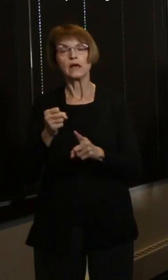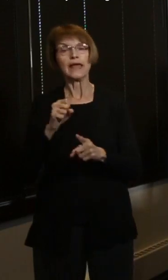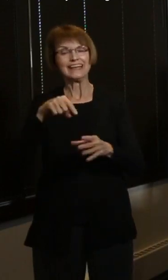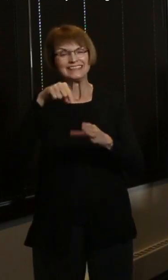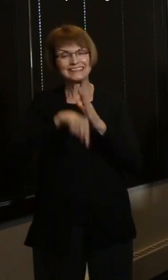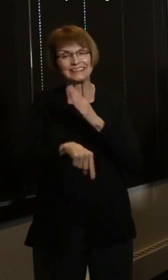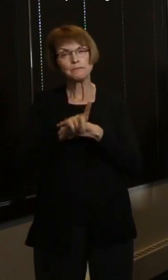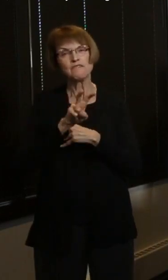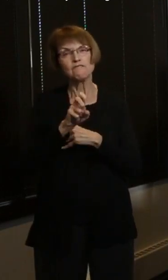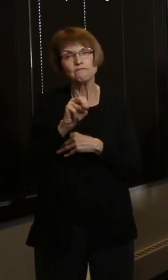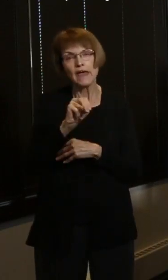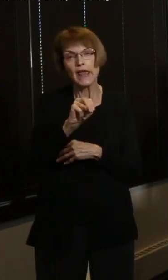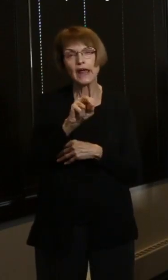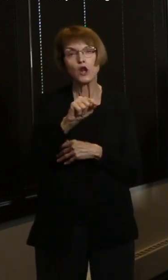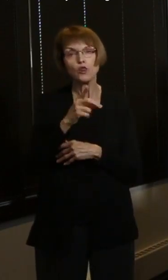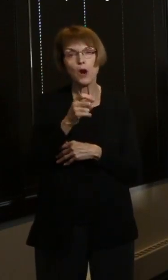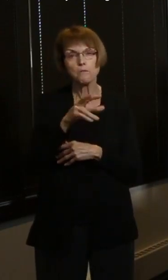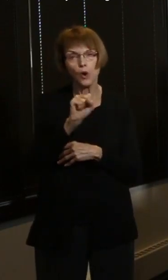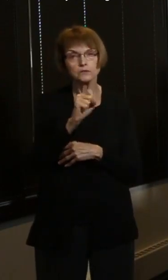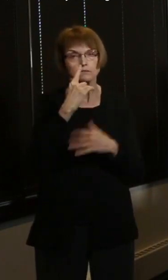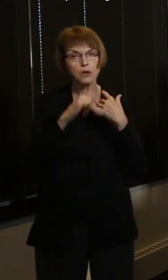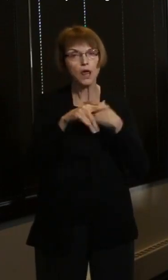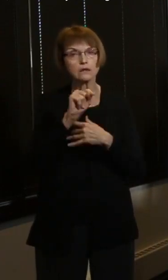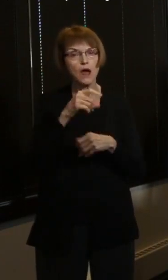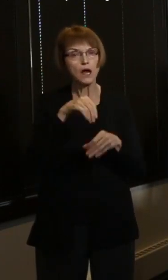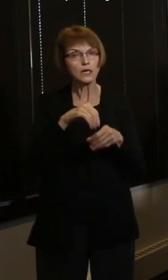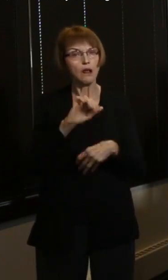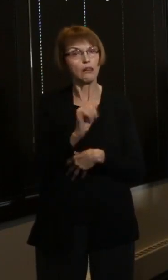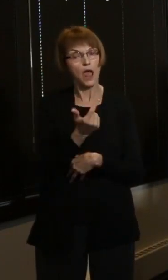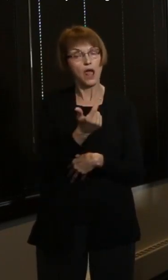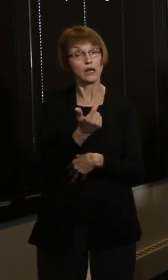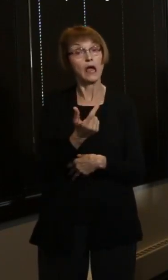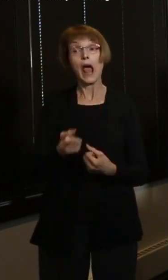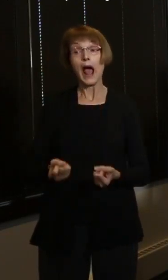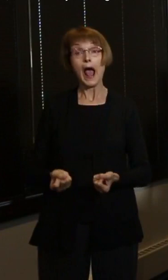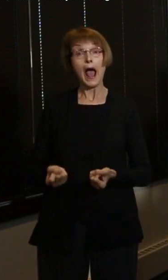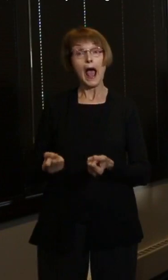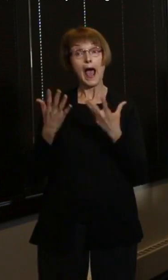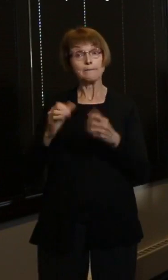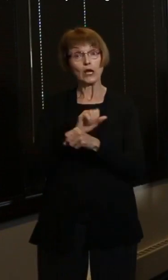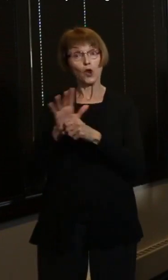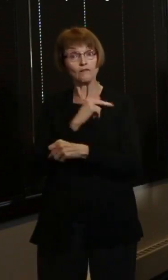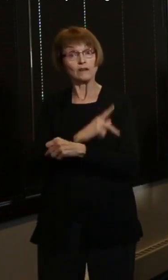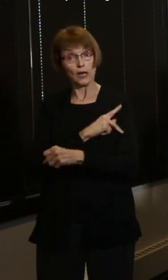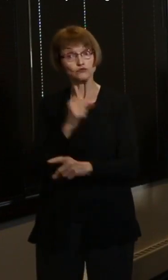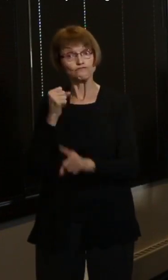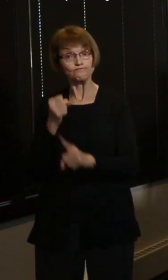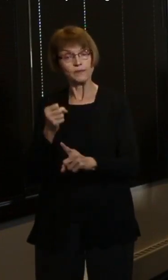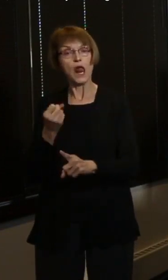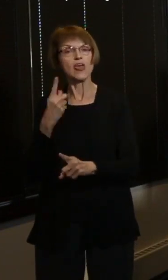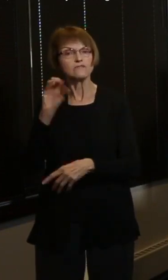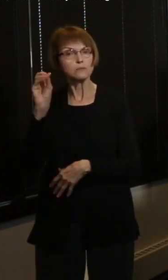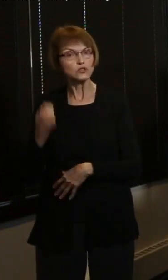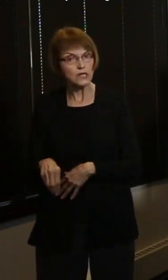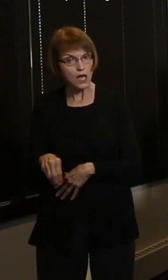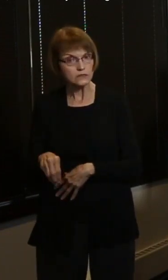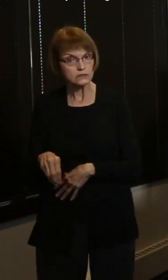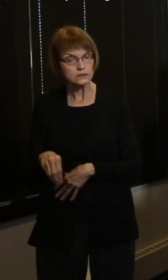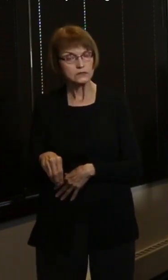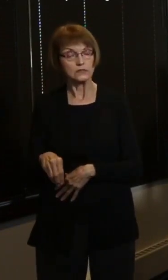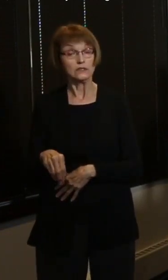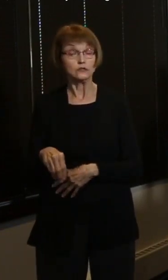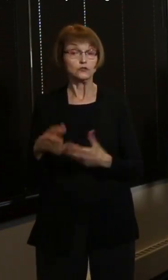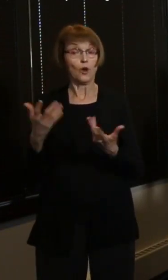in a leg or something like that, was found in around 11% of those patients. And therefore, the risk of